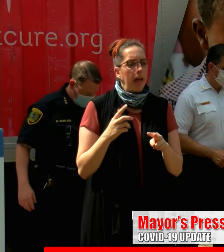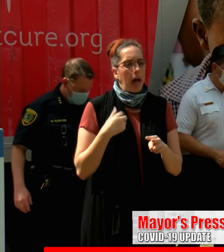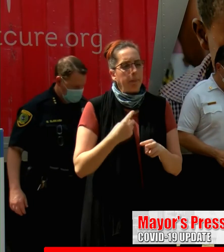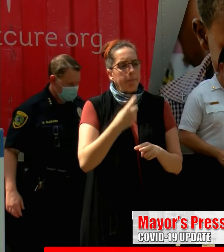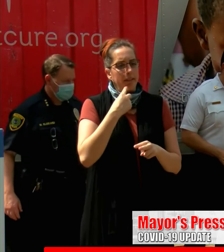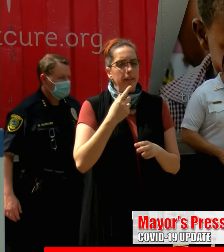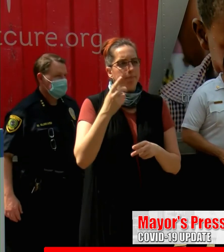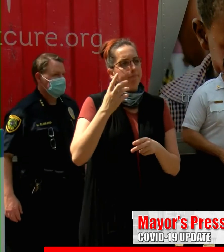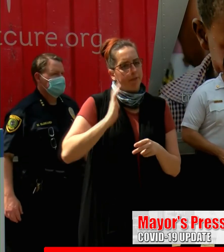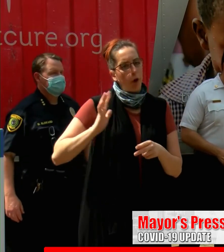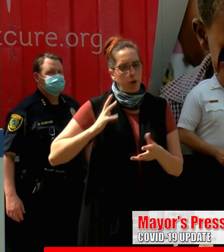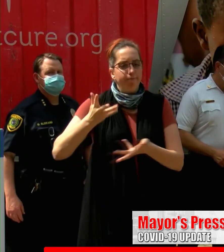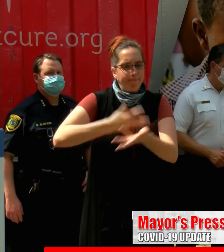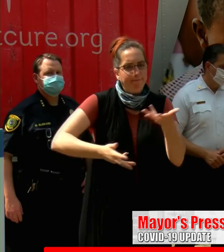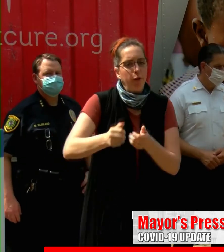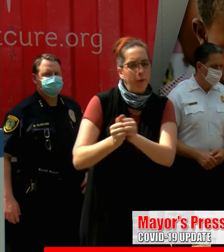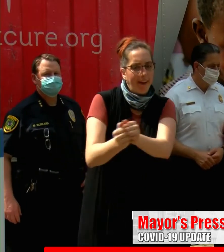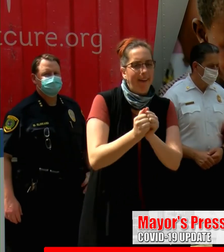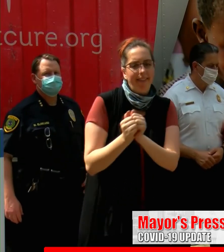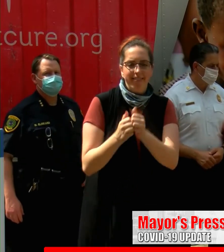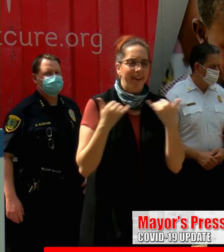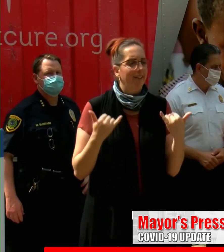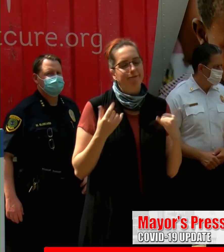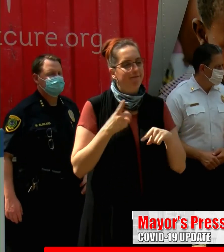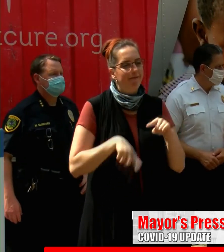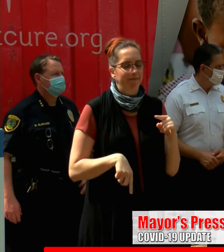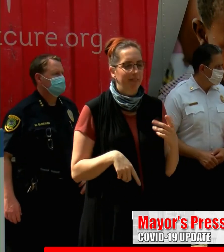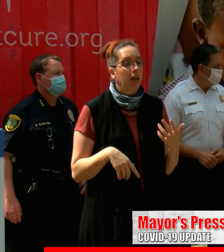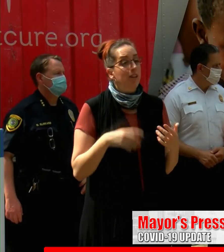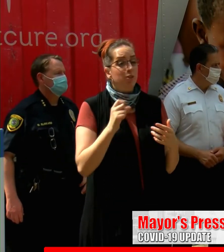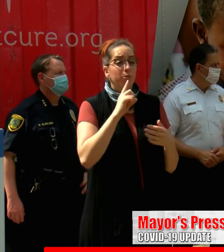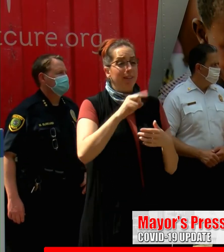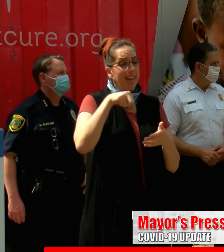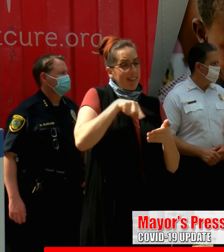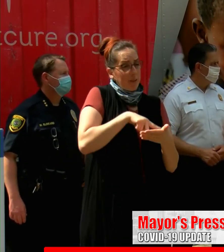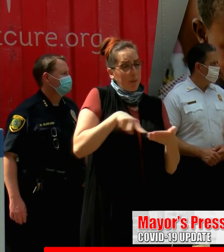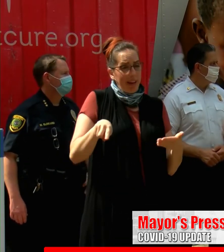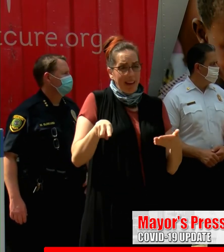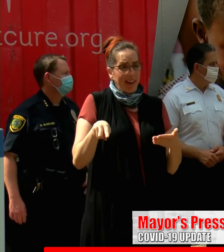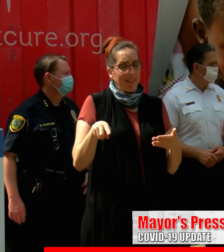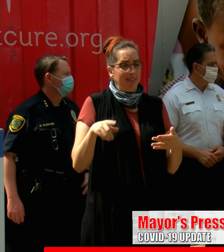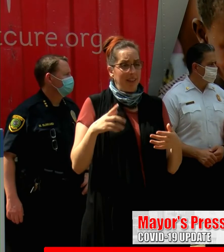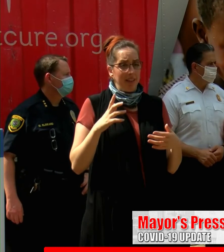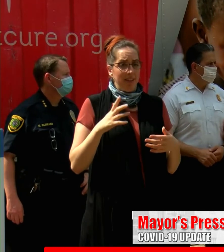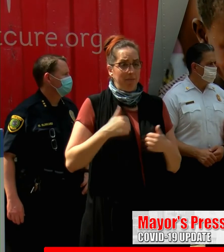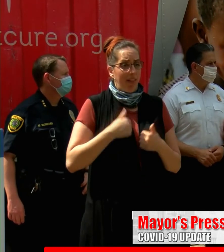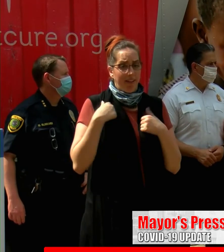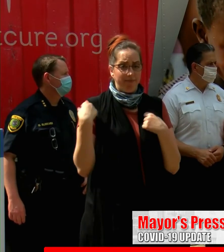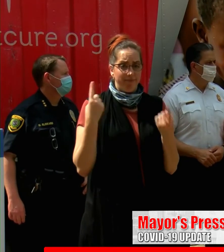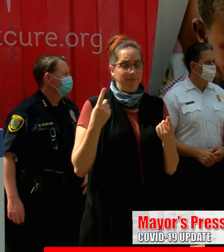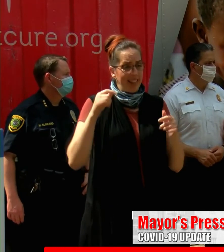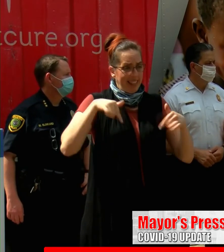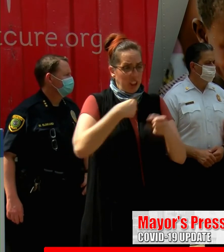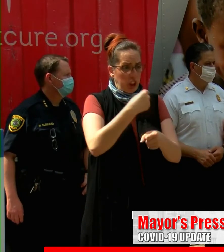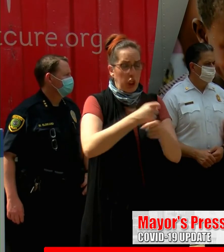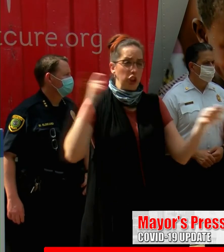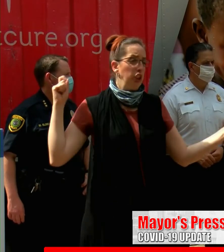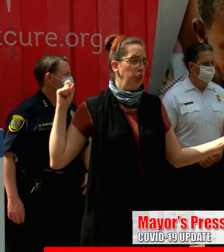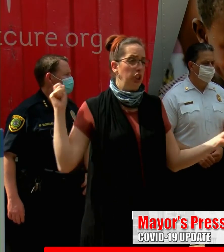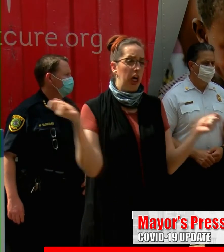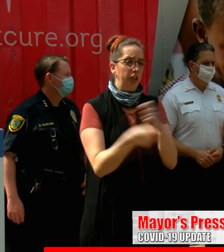those families. So this weekend, this whole week has changed dramatically for